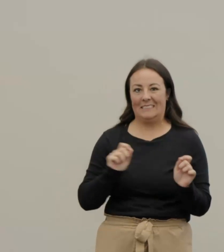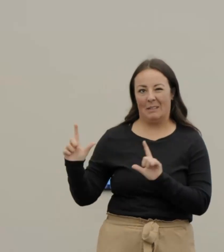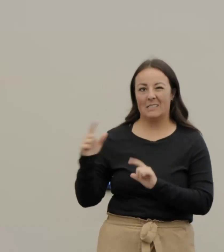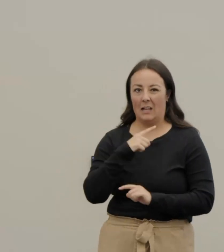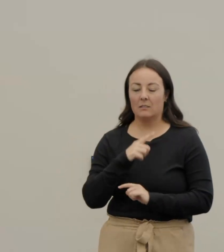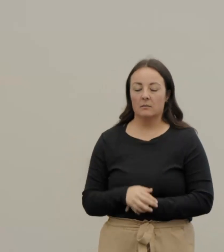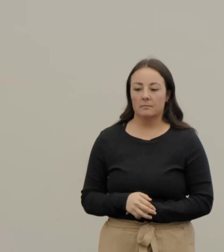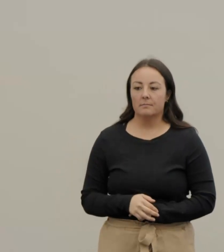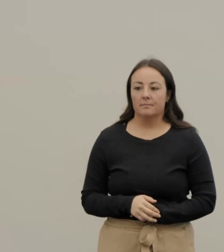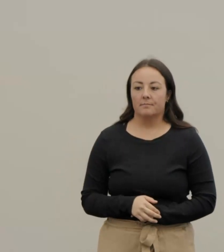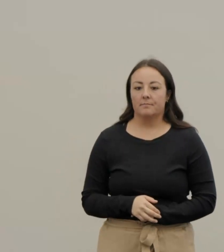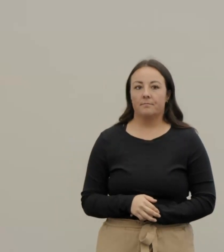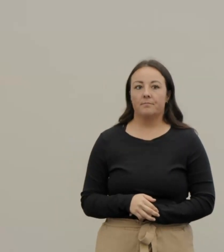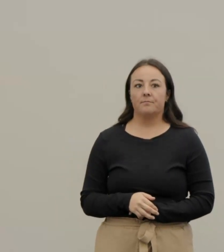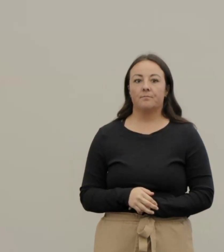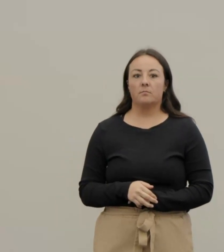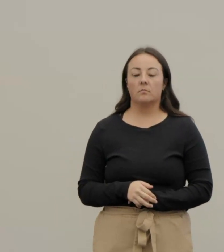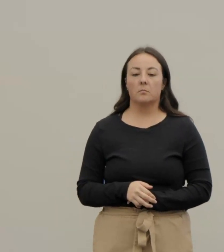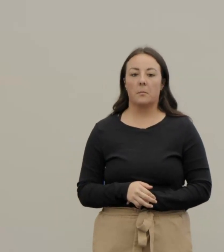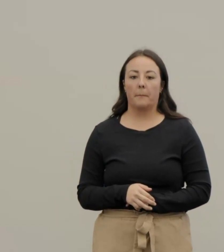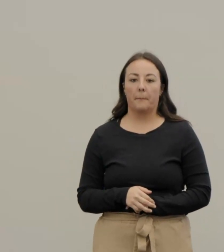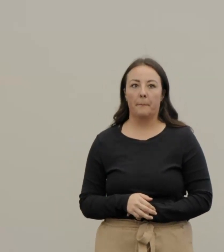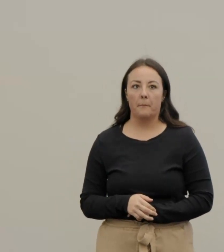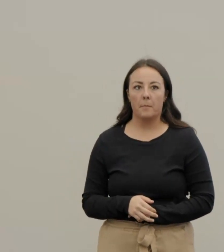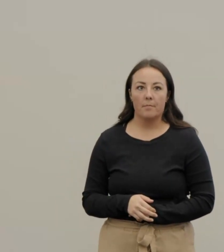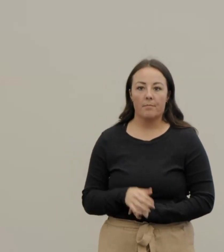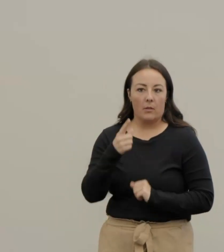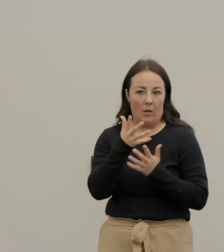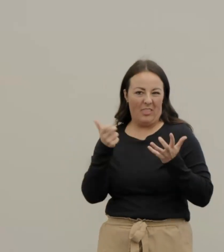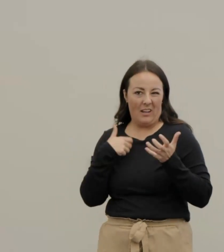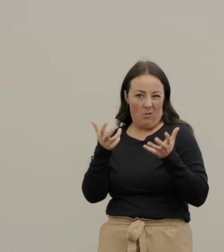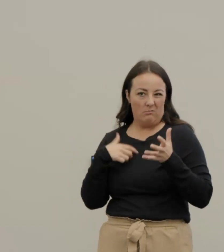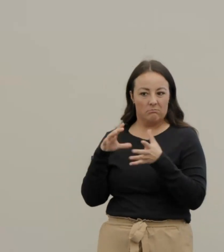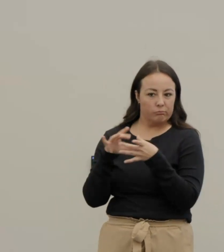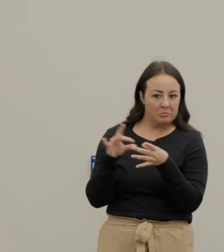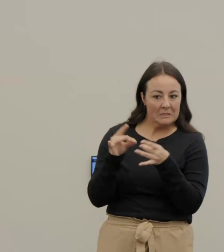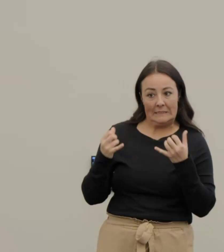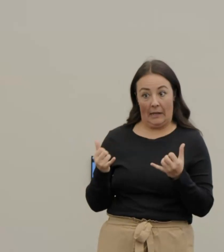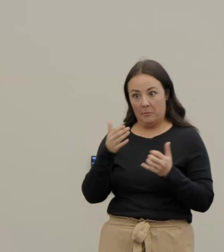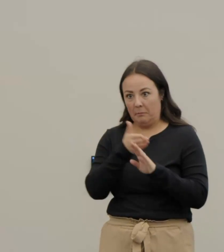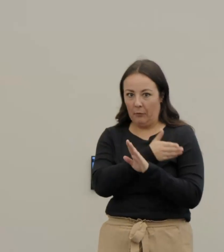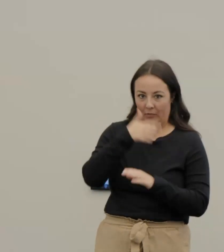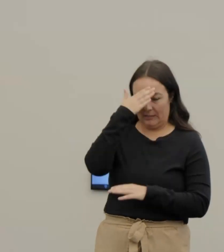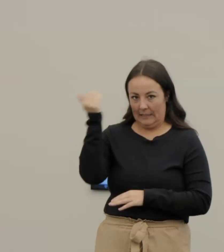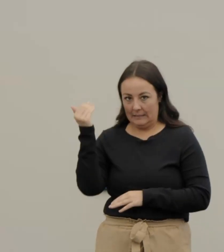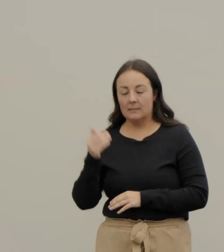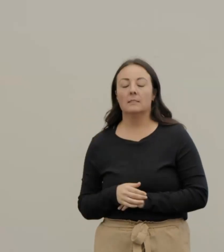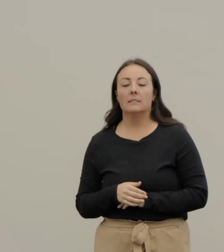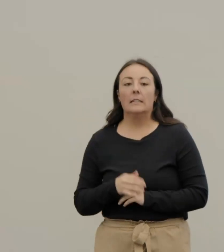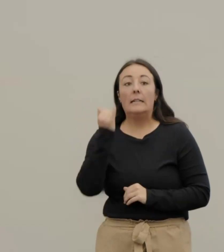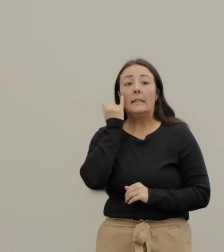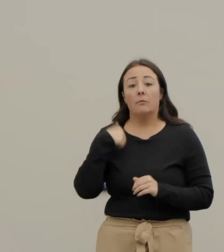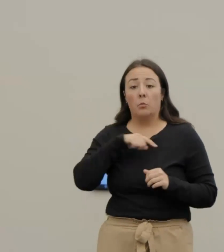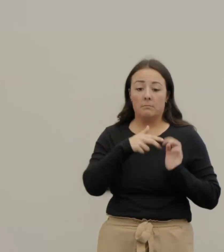So one thing I want to talk about now before I forget is if we determine something is archived content,